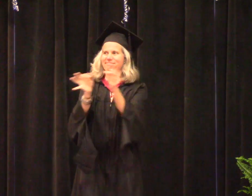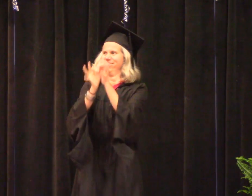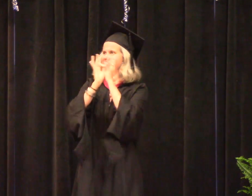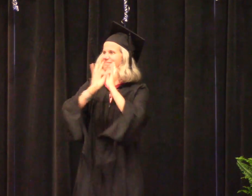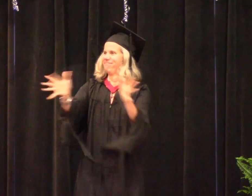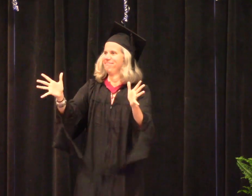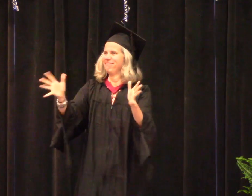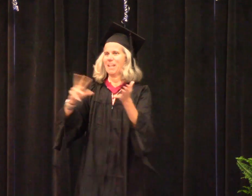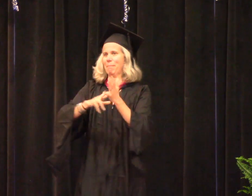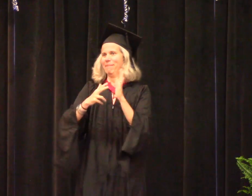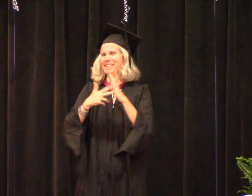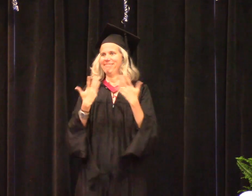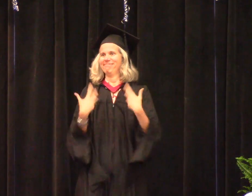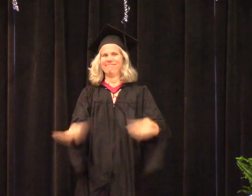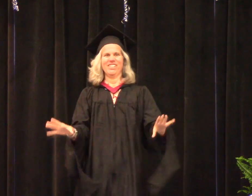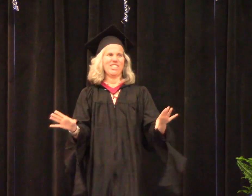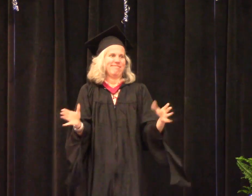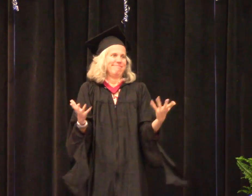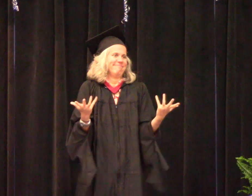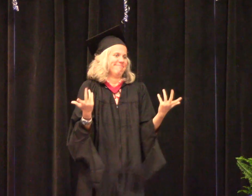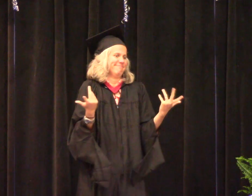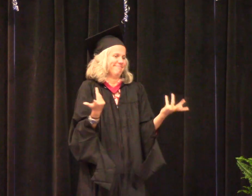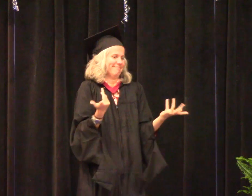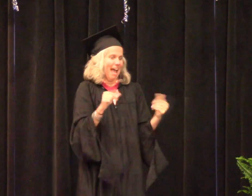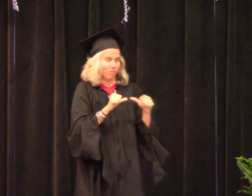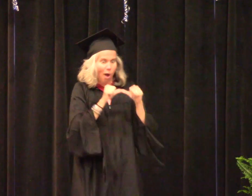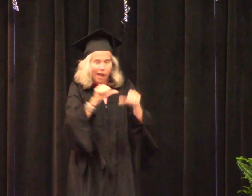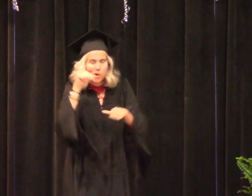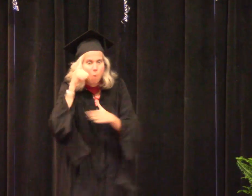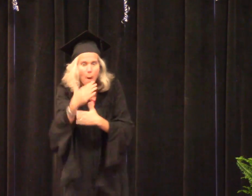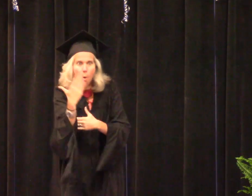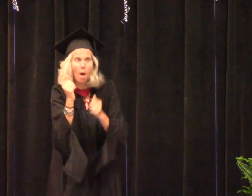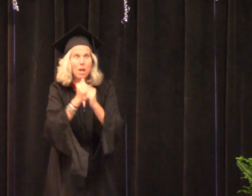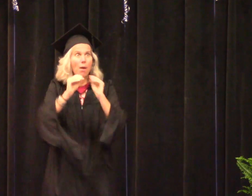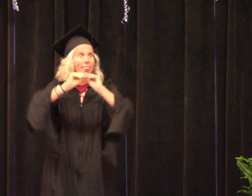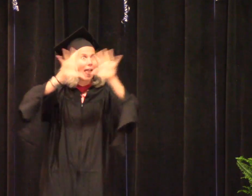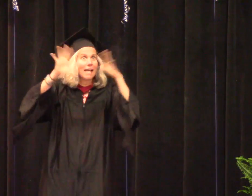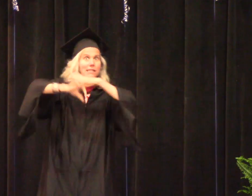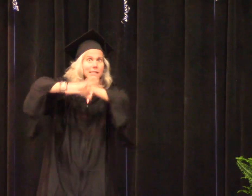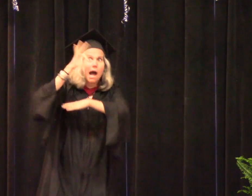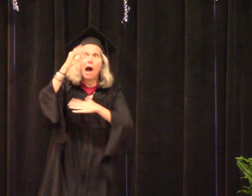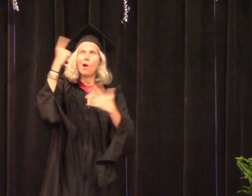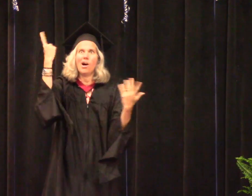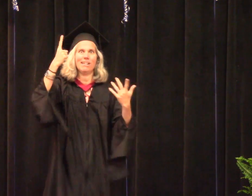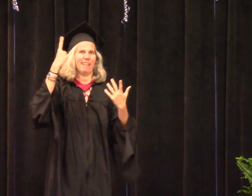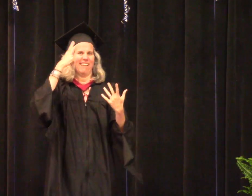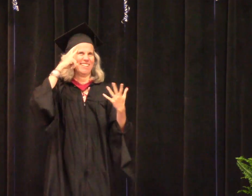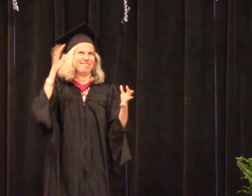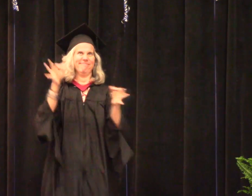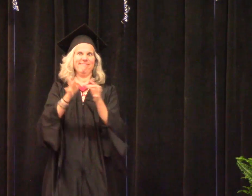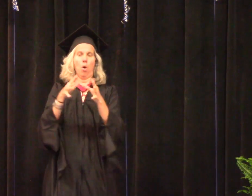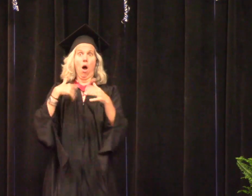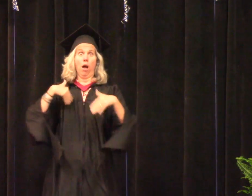You know, my American way of thinking is, well, we have to cancel the meeting's over, we're going to have to do this in the daylight tomorrow